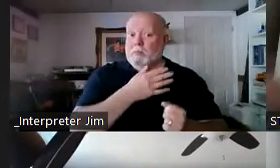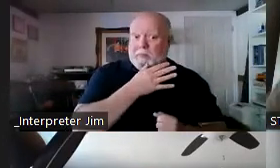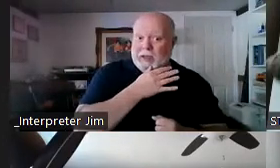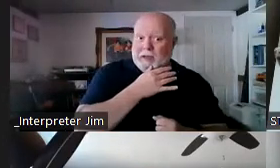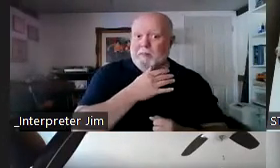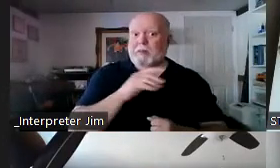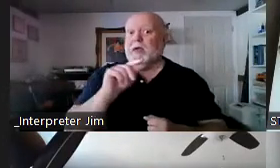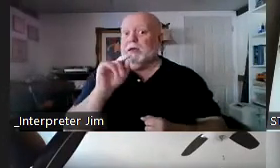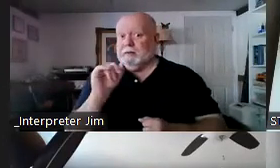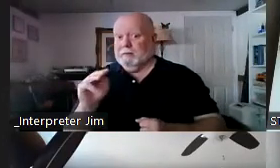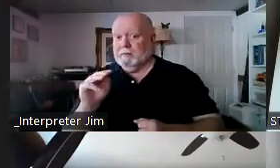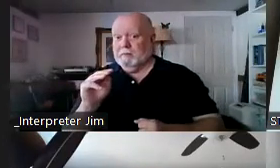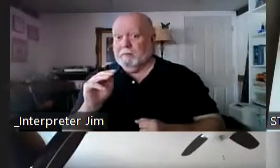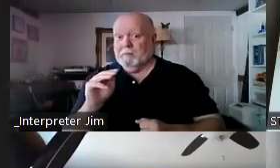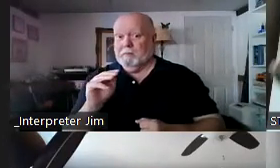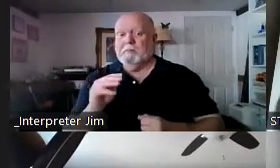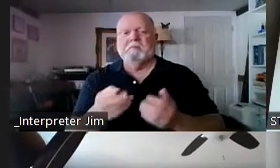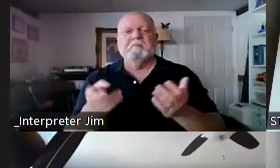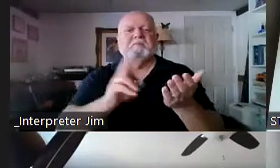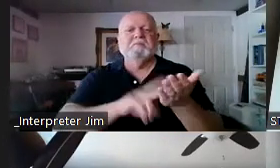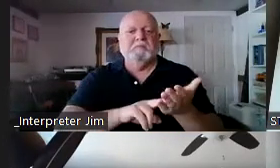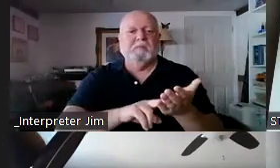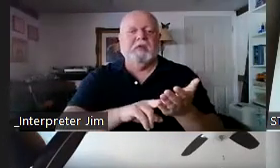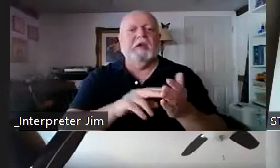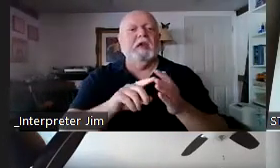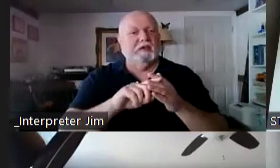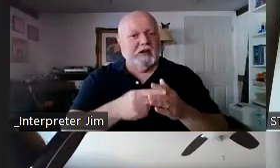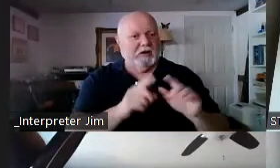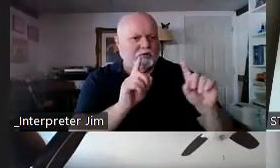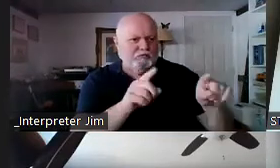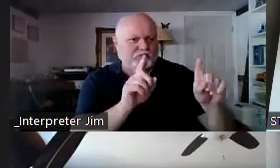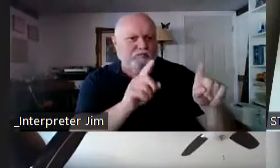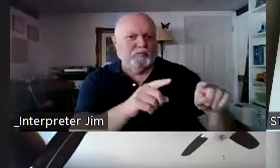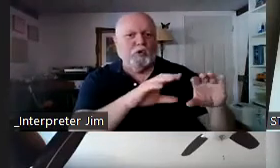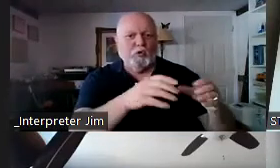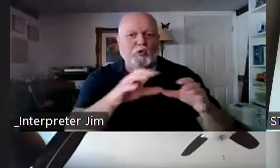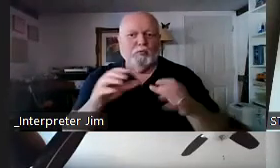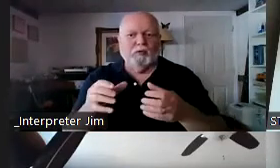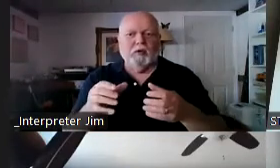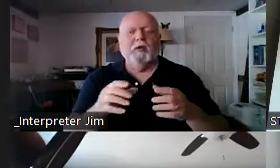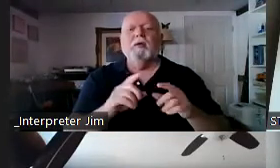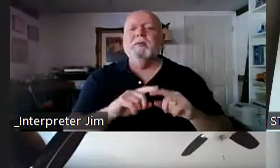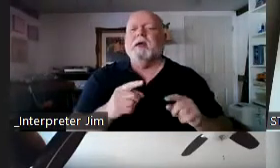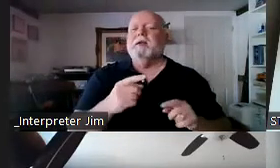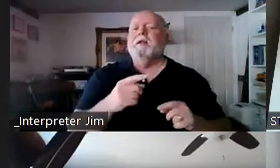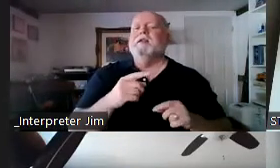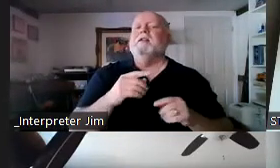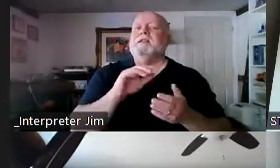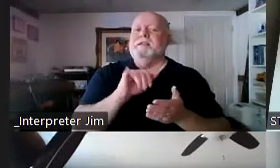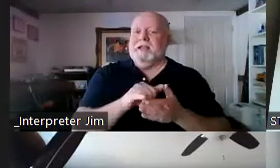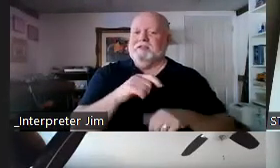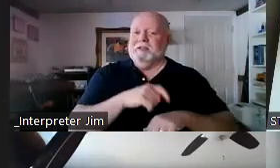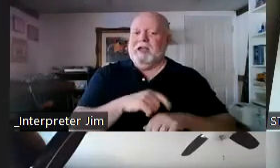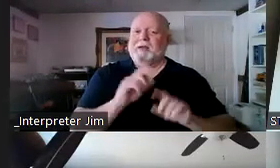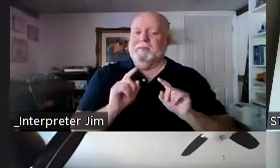enrolled and started getting help attending groups. But in the mix of that, that's when I attended Williamsville for 4 weeks to